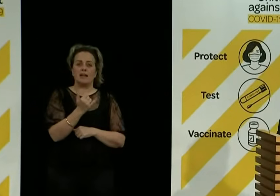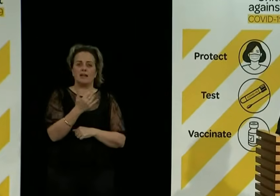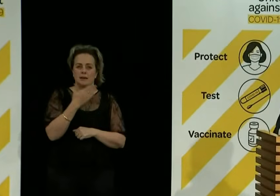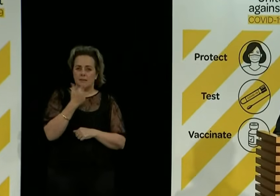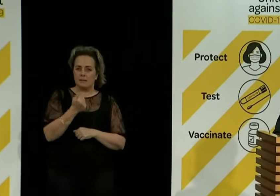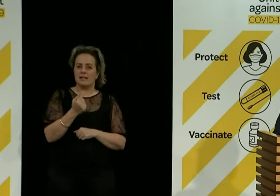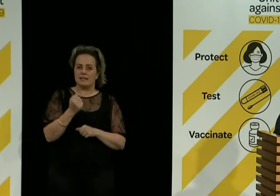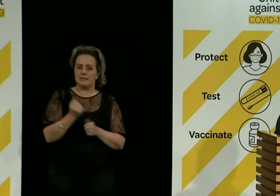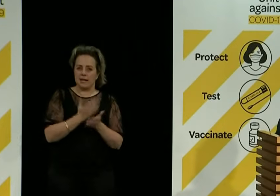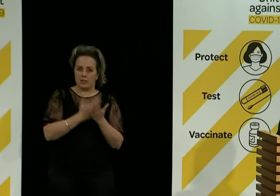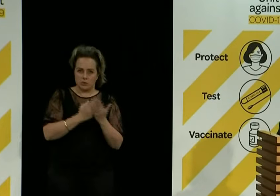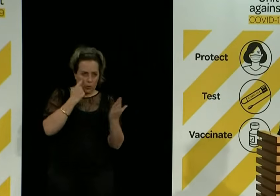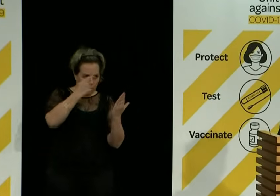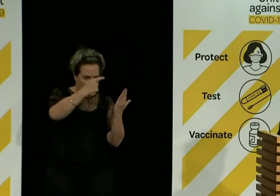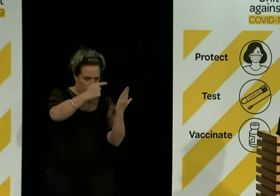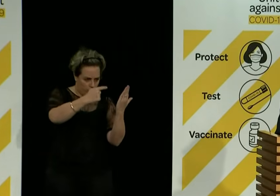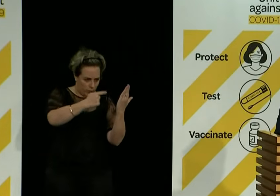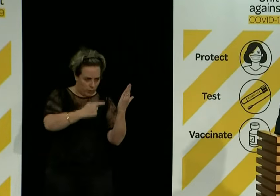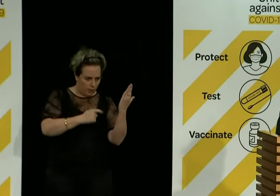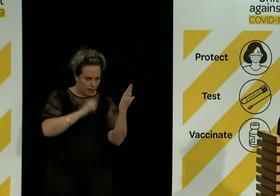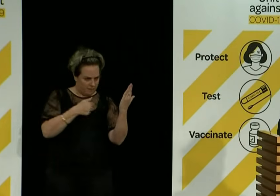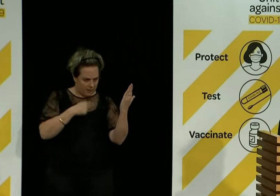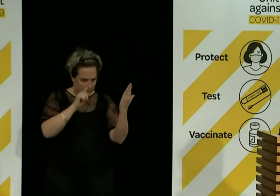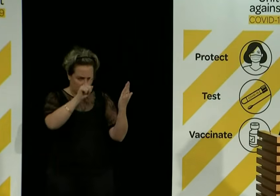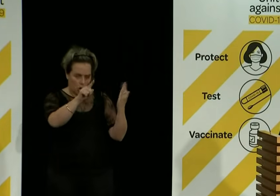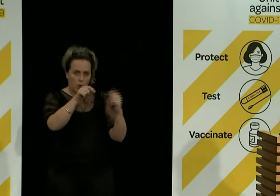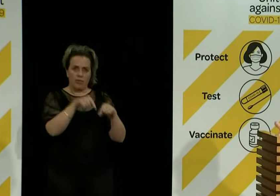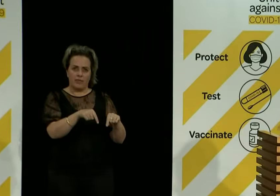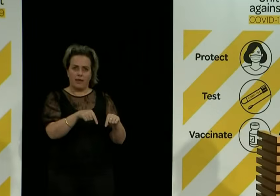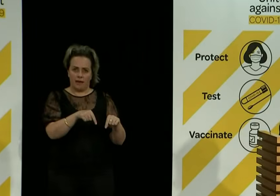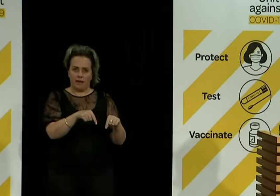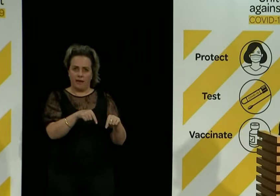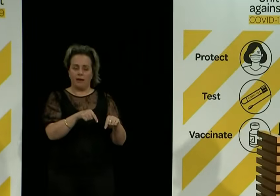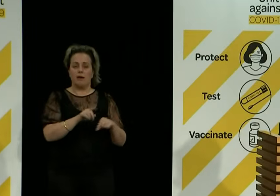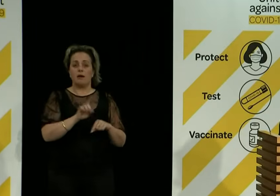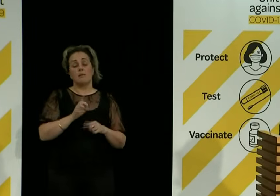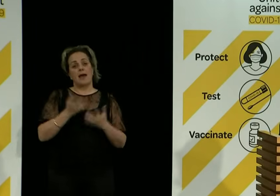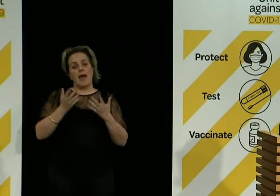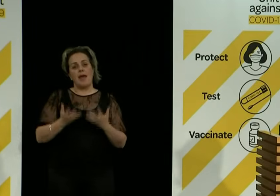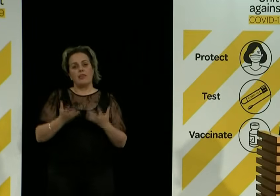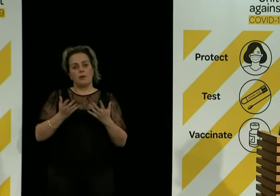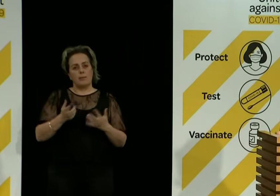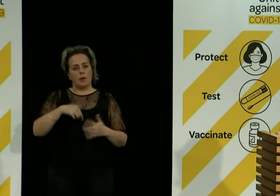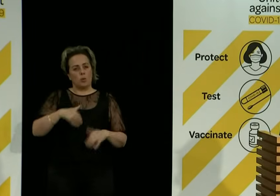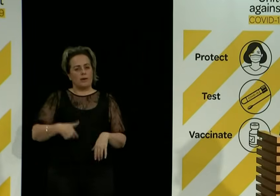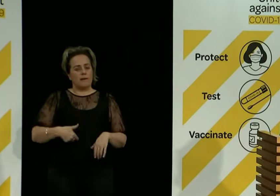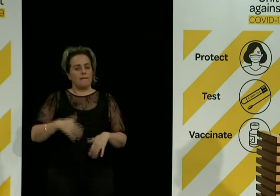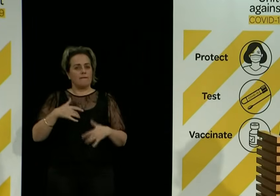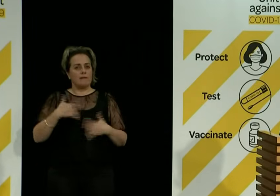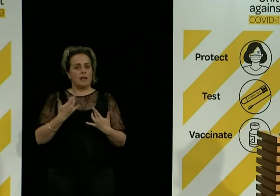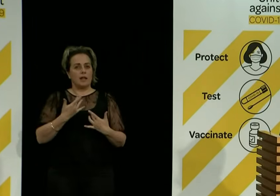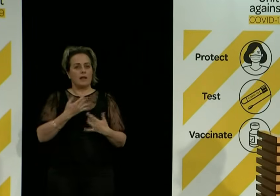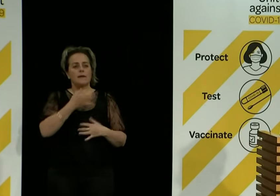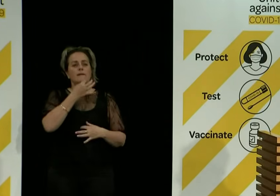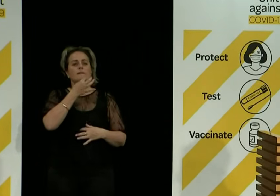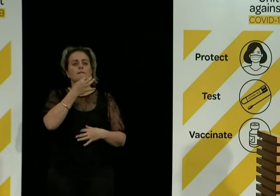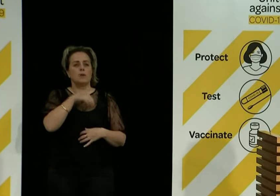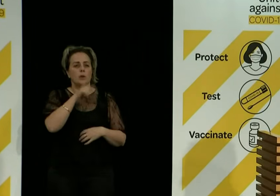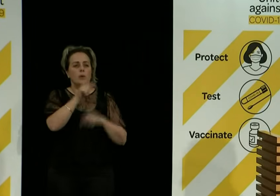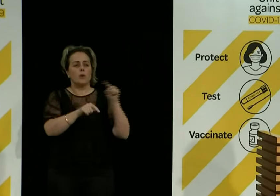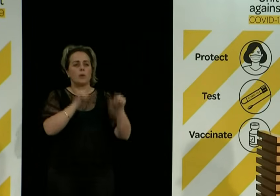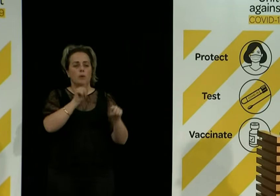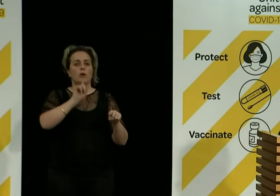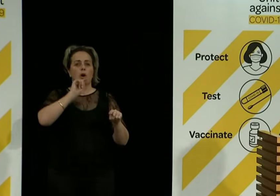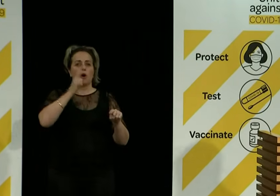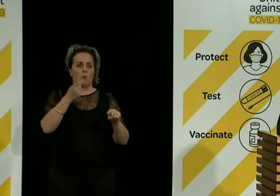of interest. Those are the places where there may have been exposures, but at the moment our sense is there are not too many of those, but they will be made